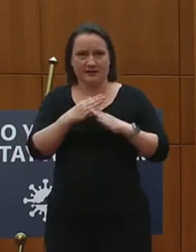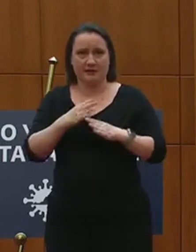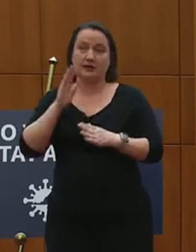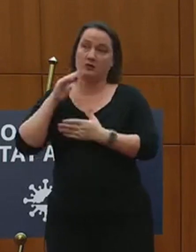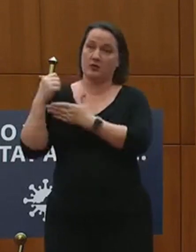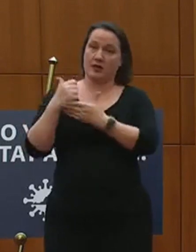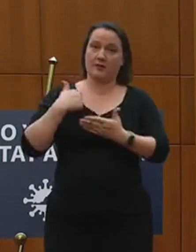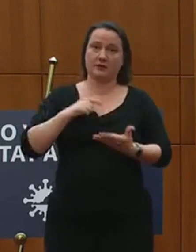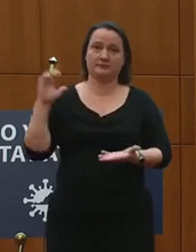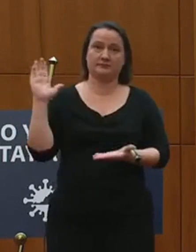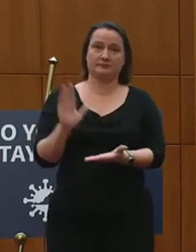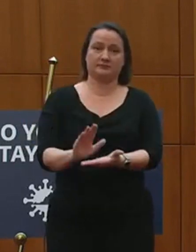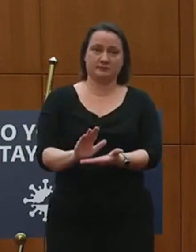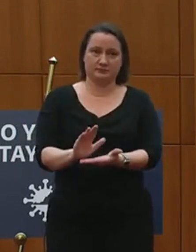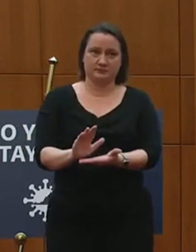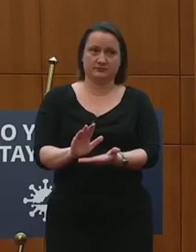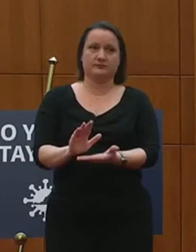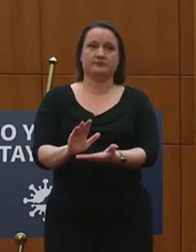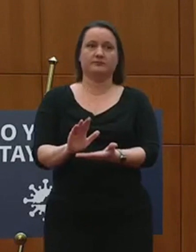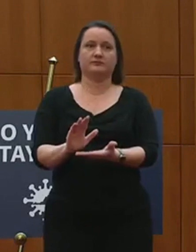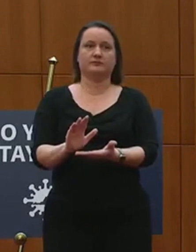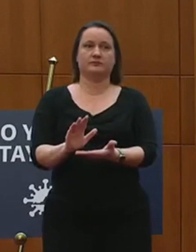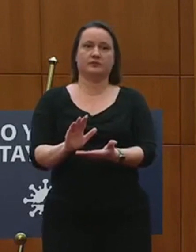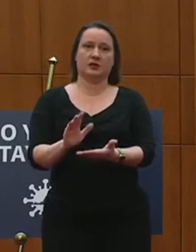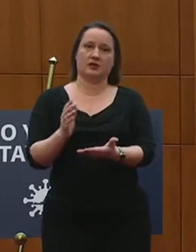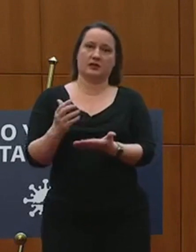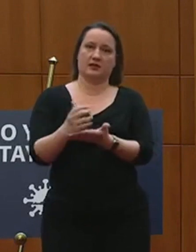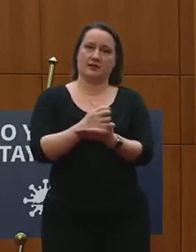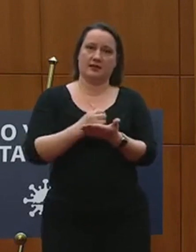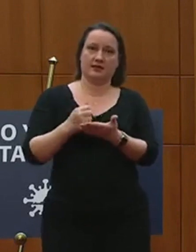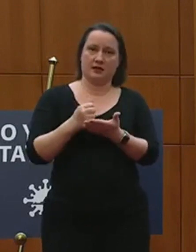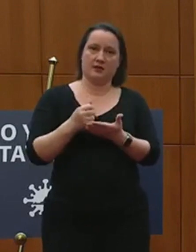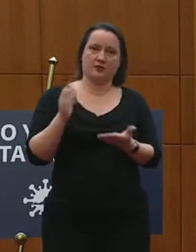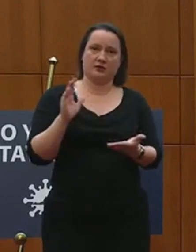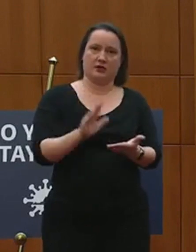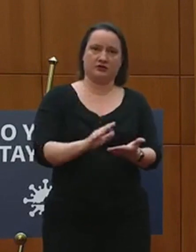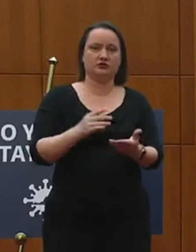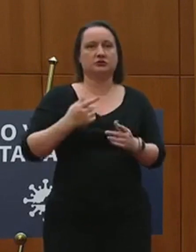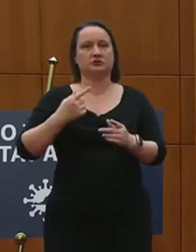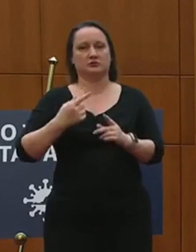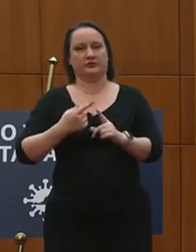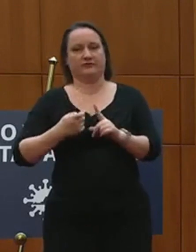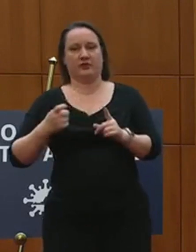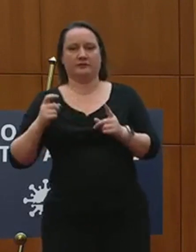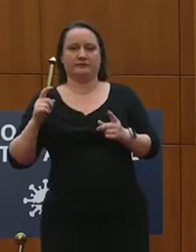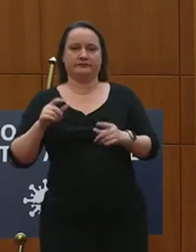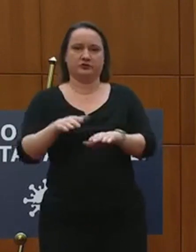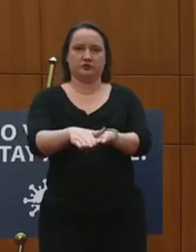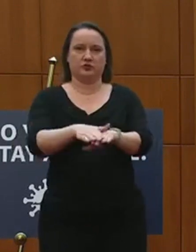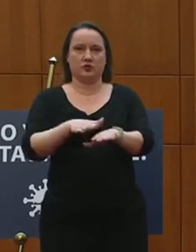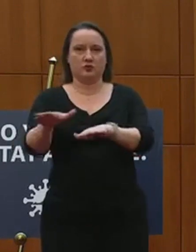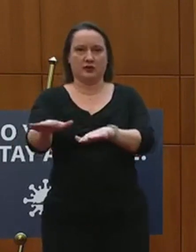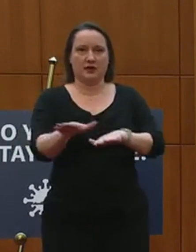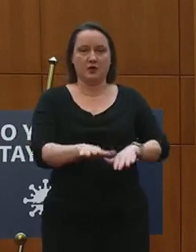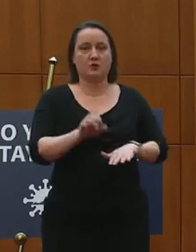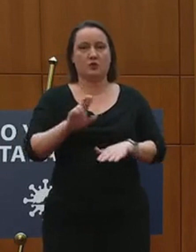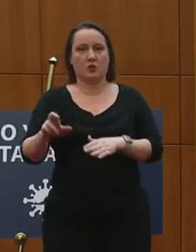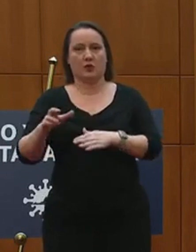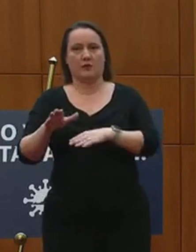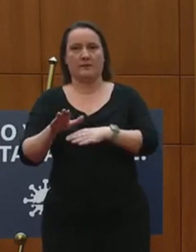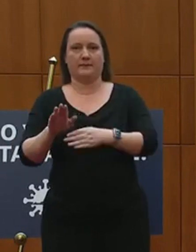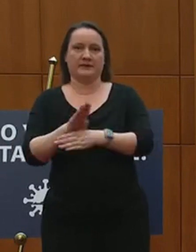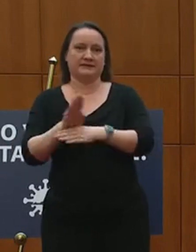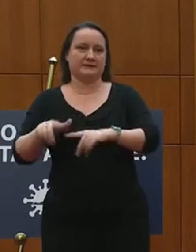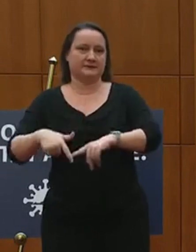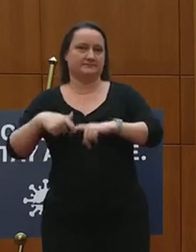us mitigate the reduction in revenues that we're expecting because of the slowdown and, in some cases, stoppage of business in our